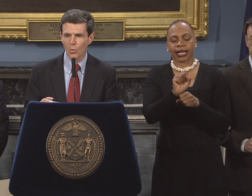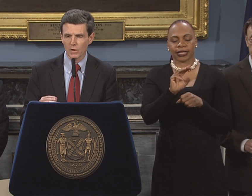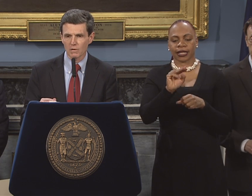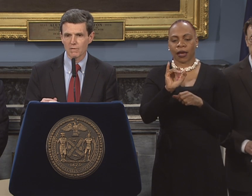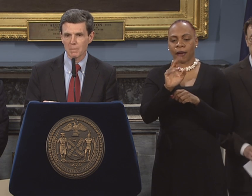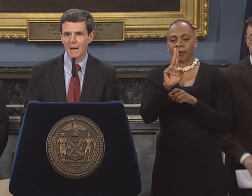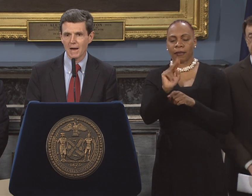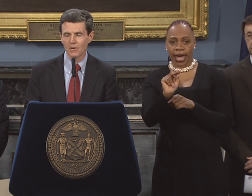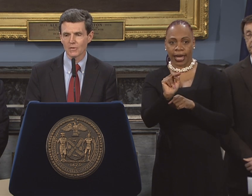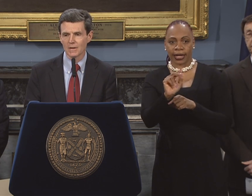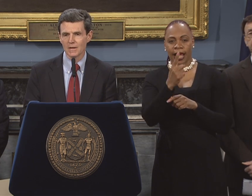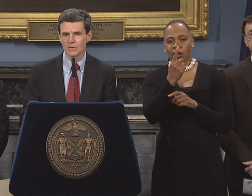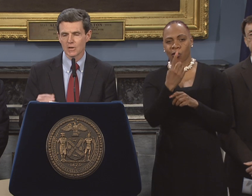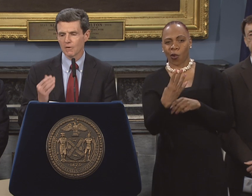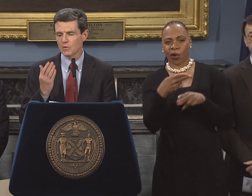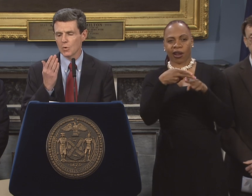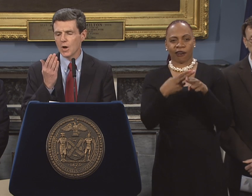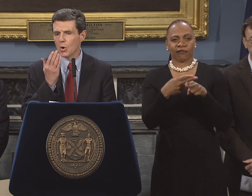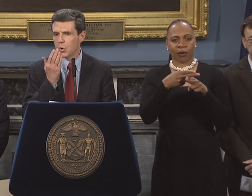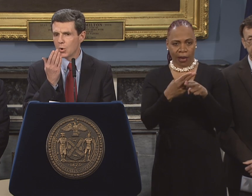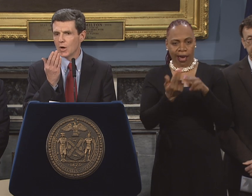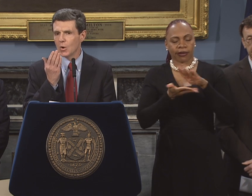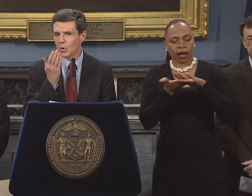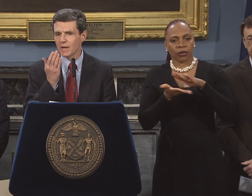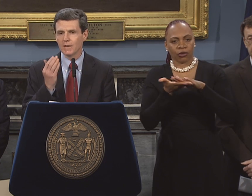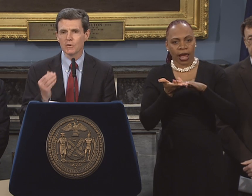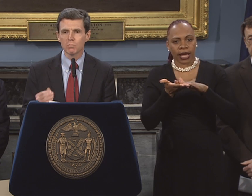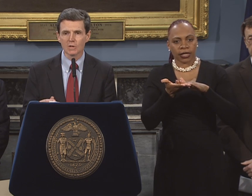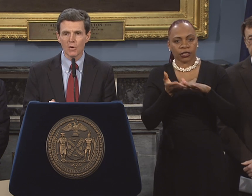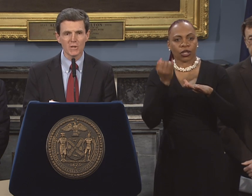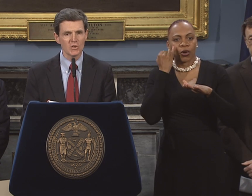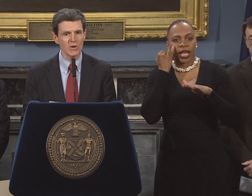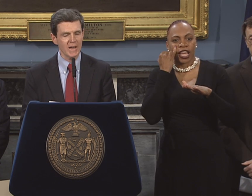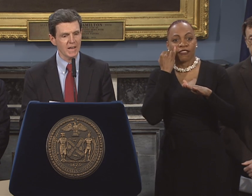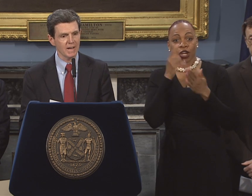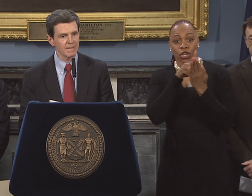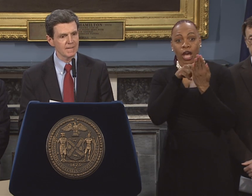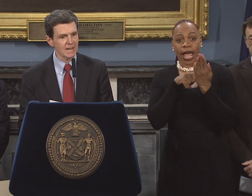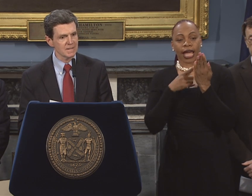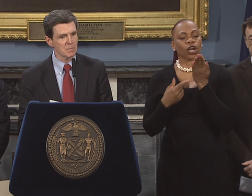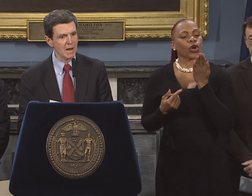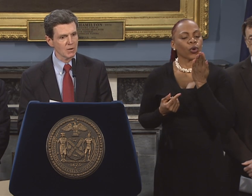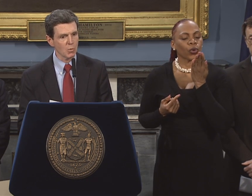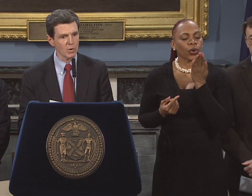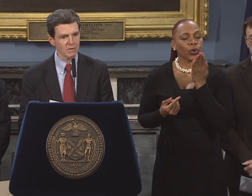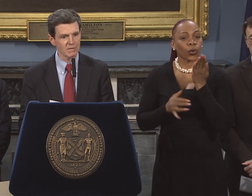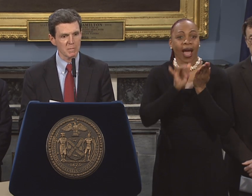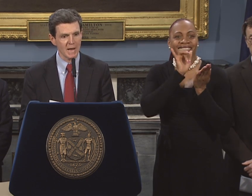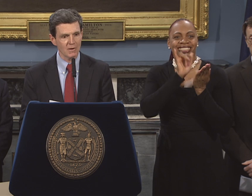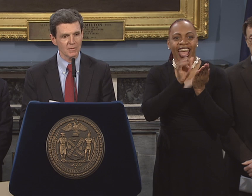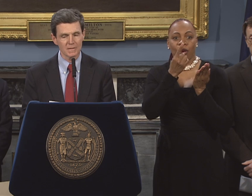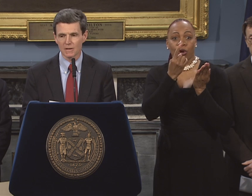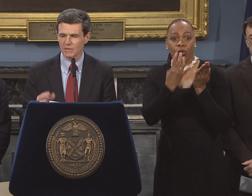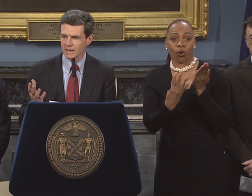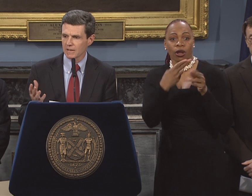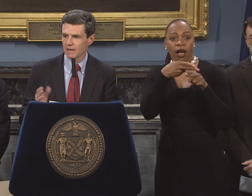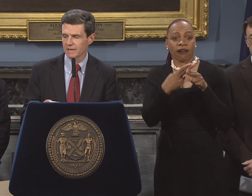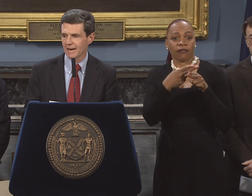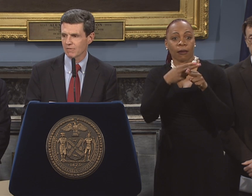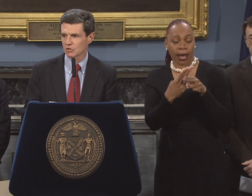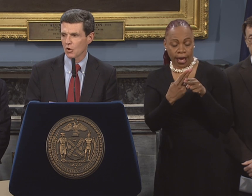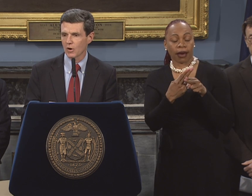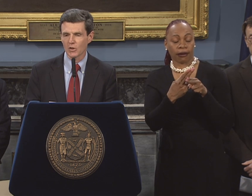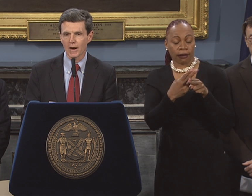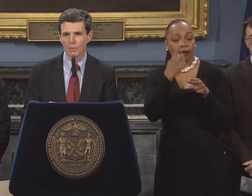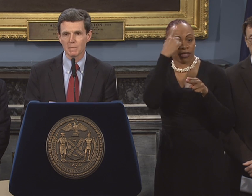about 1/4 pound. So if you blow into your hand, that's about 1/4 pound. You know, think